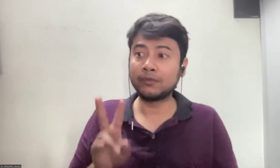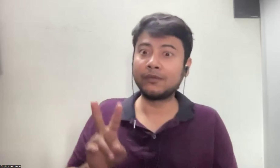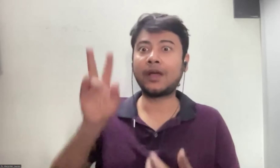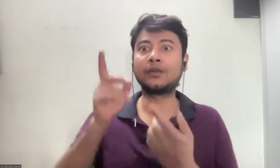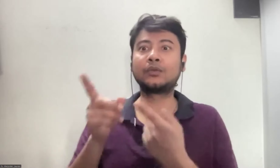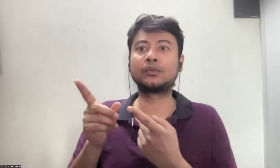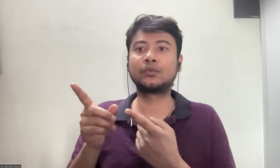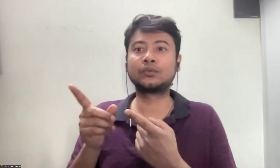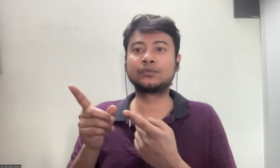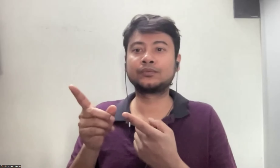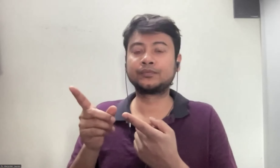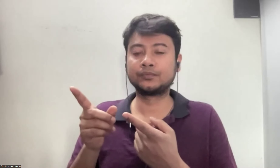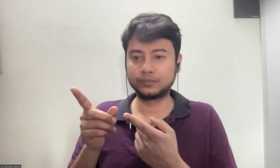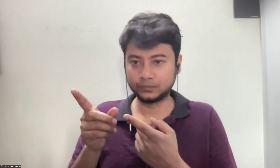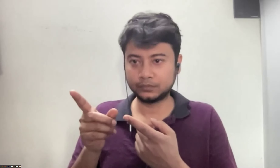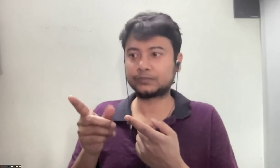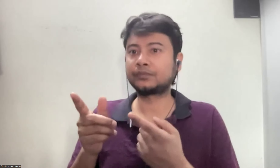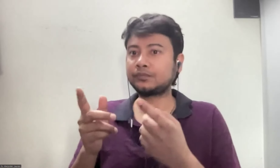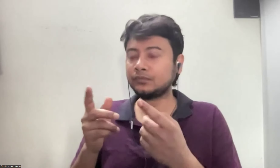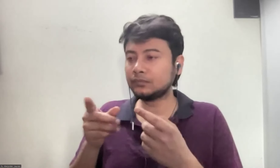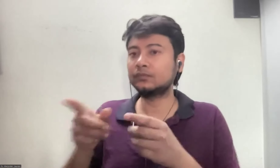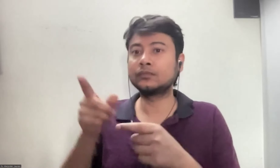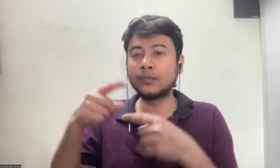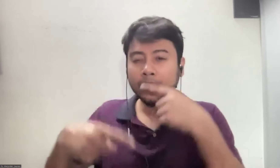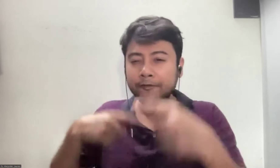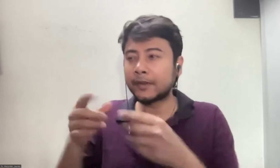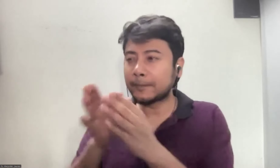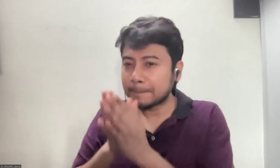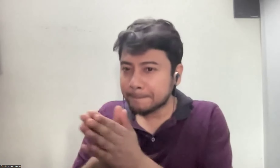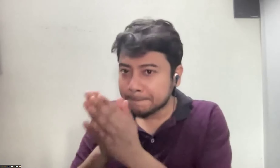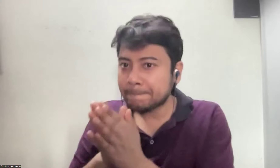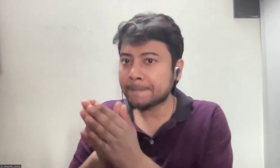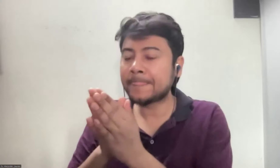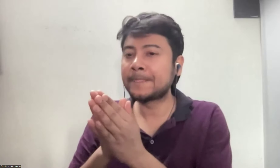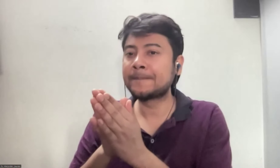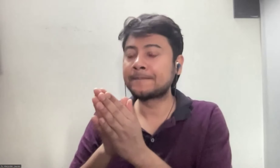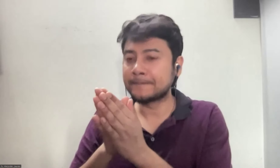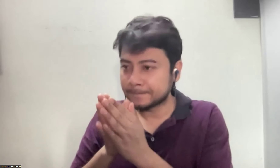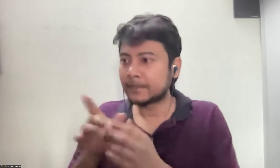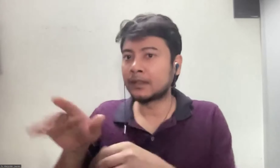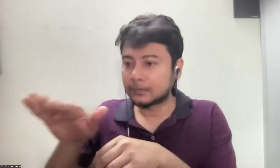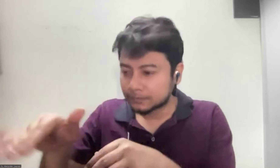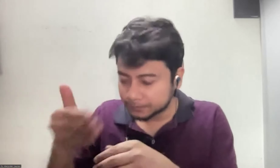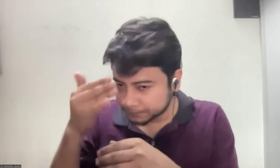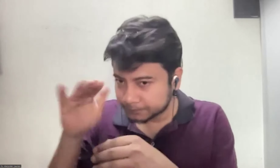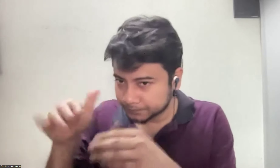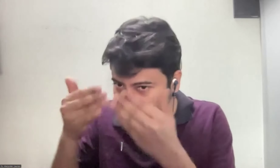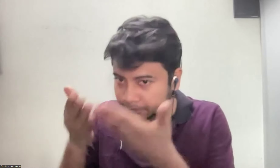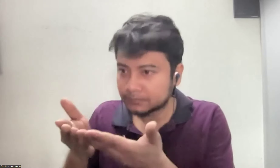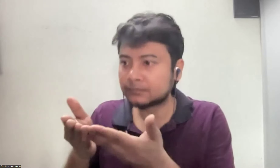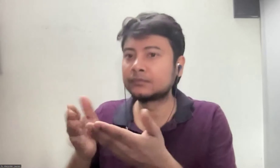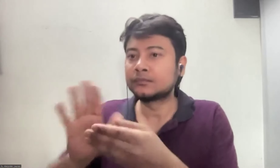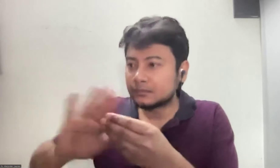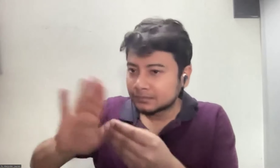By seeing her, by touching her, and you know, by circumambulating around her, as in when we, you